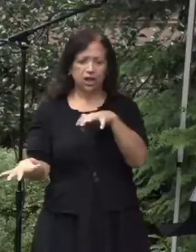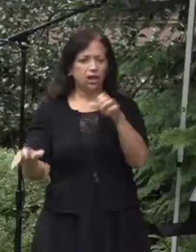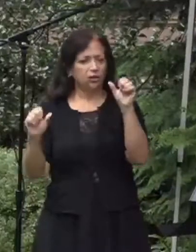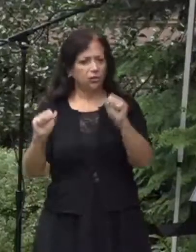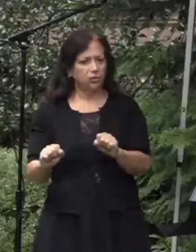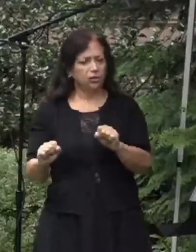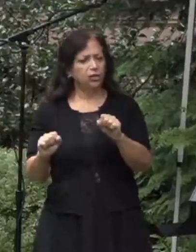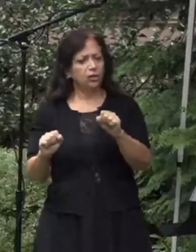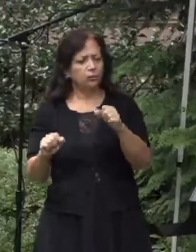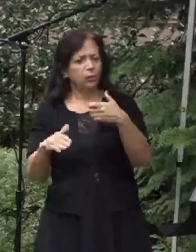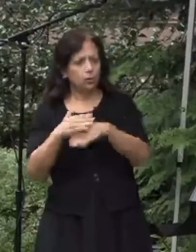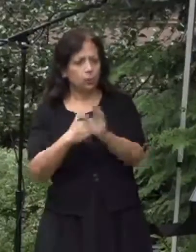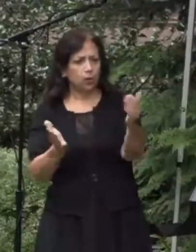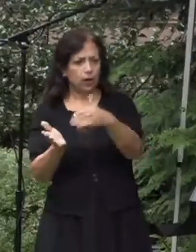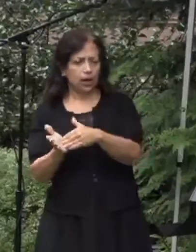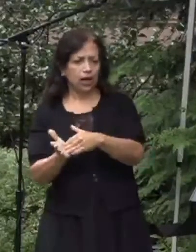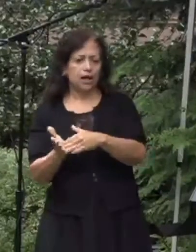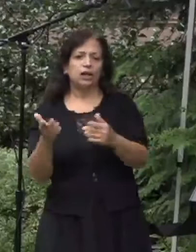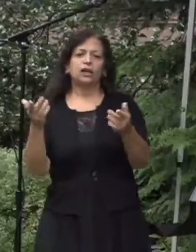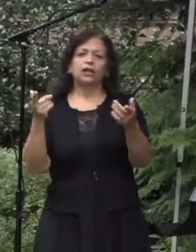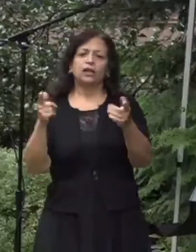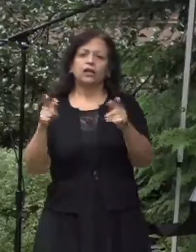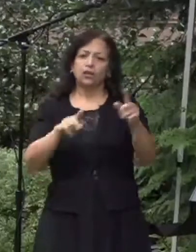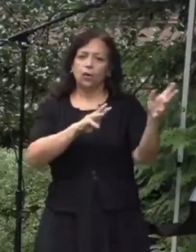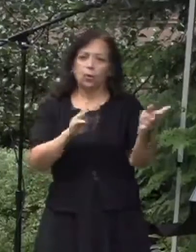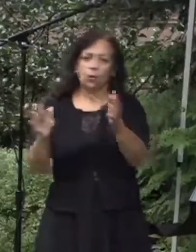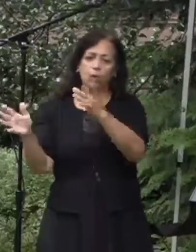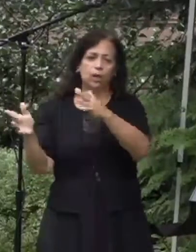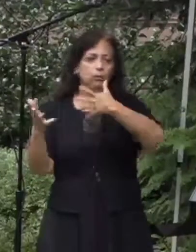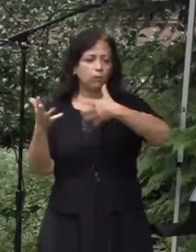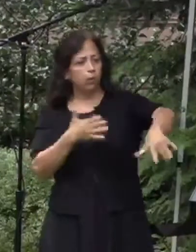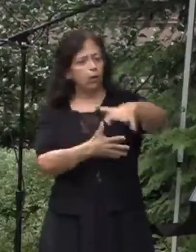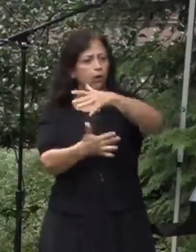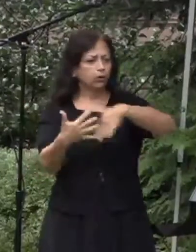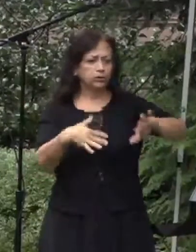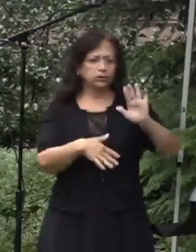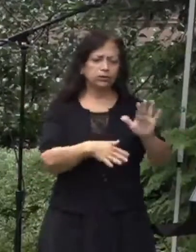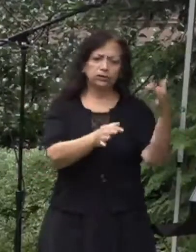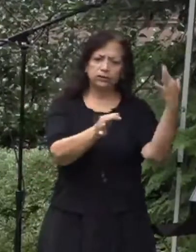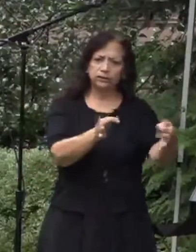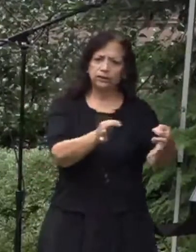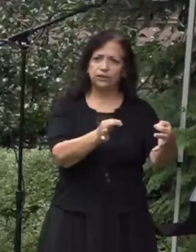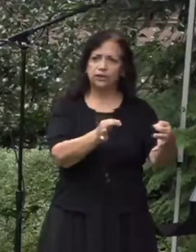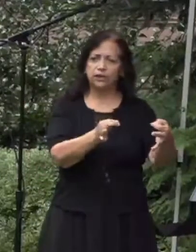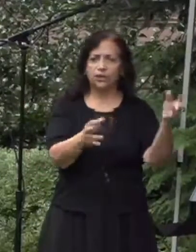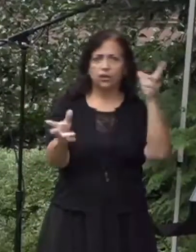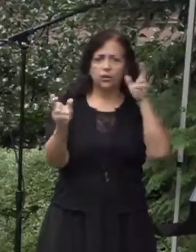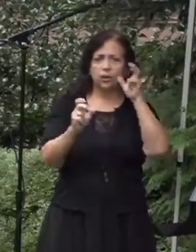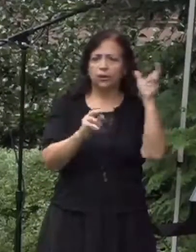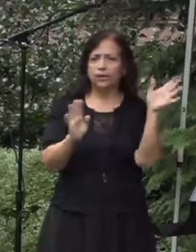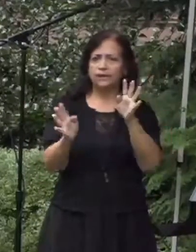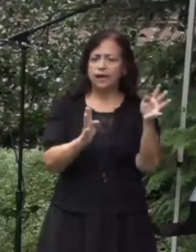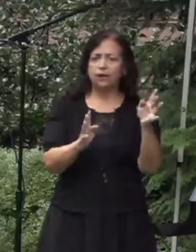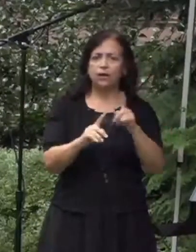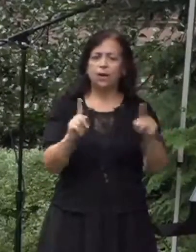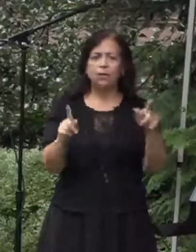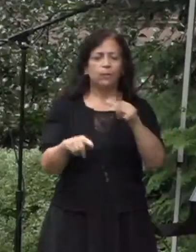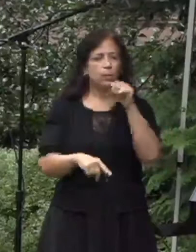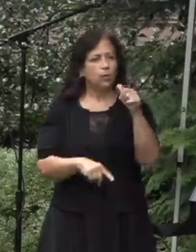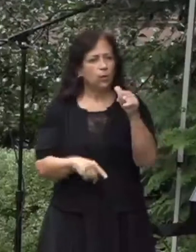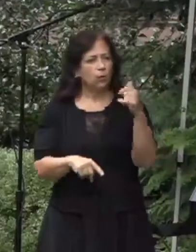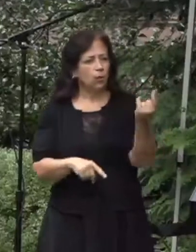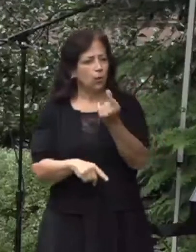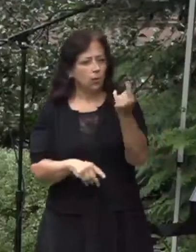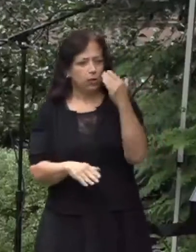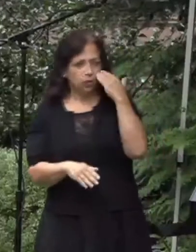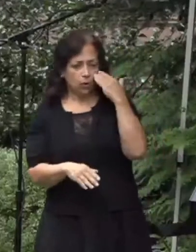must be born again. The wind blows where it chooses, and you hear the sound of it, but you do not always